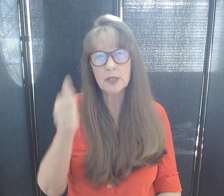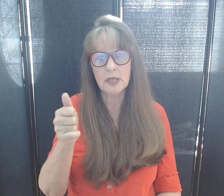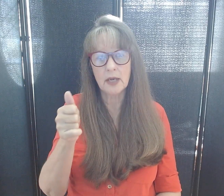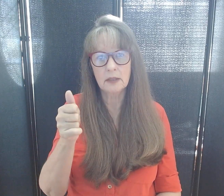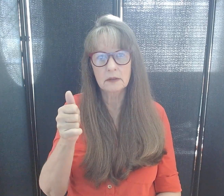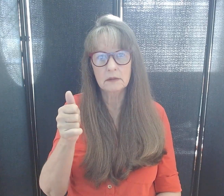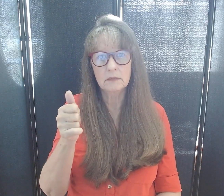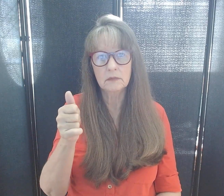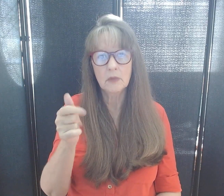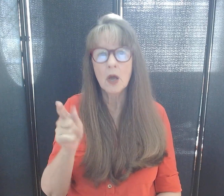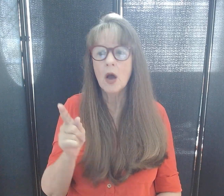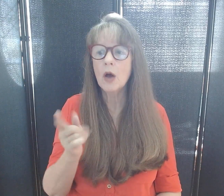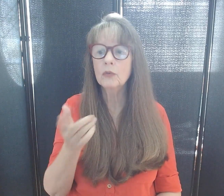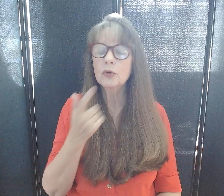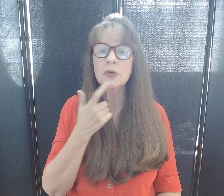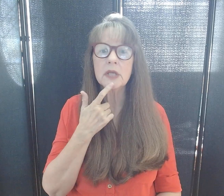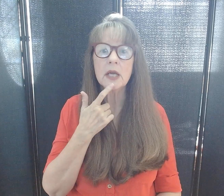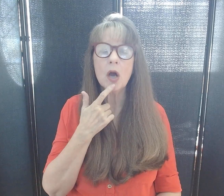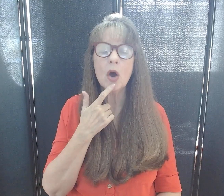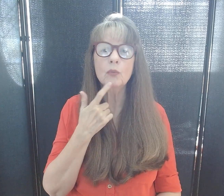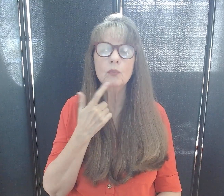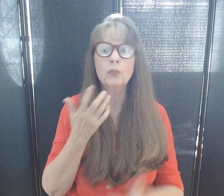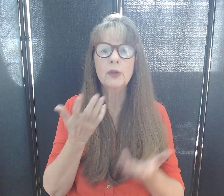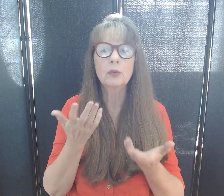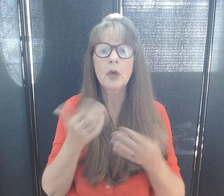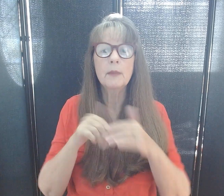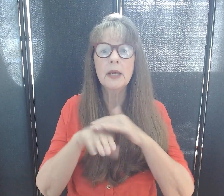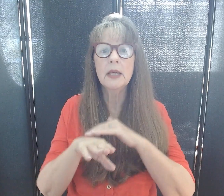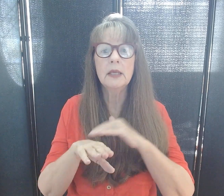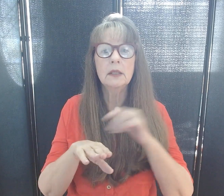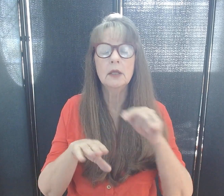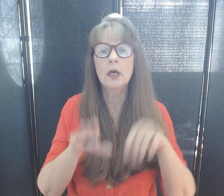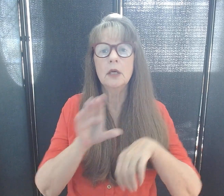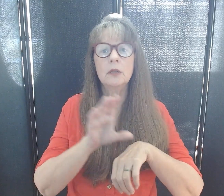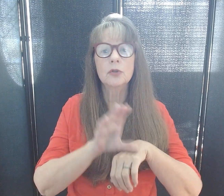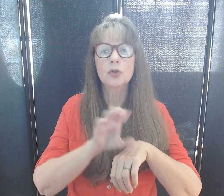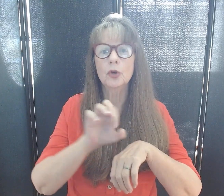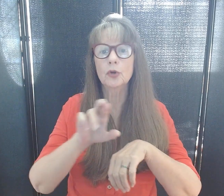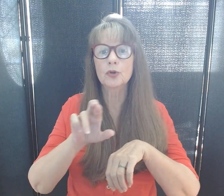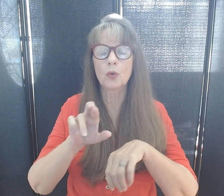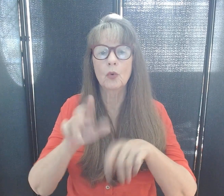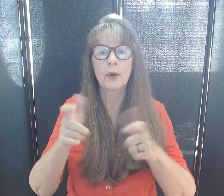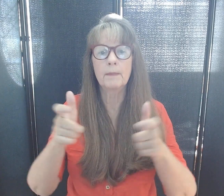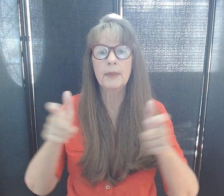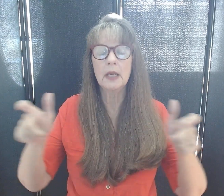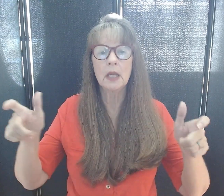decide. Oh, you can say, oh, like you come in to church or a big,